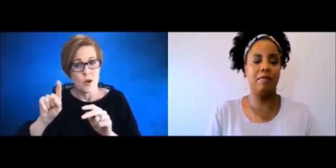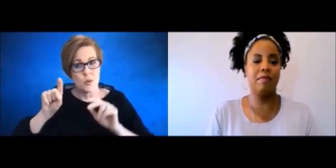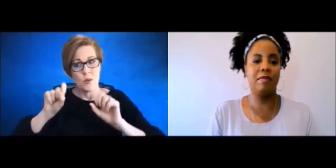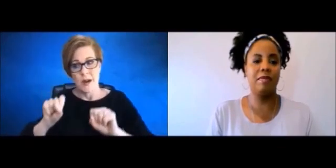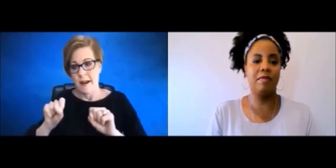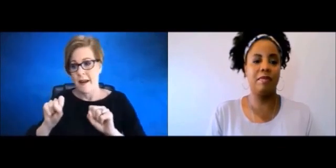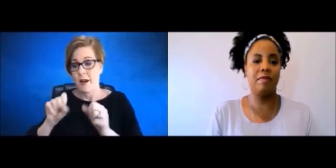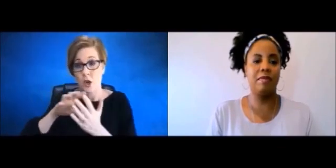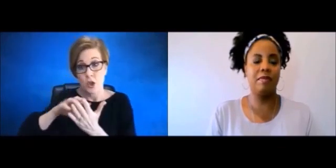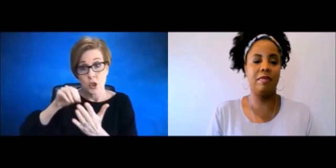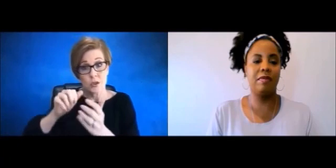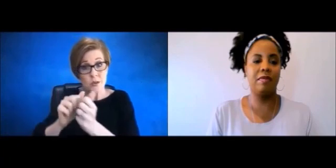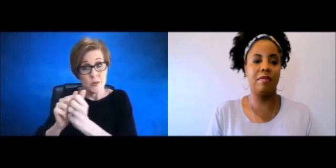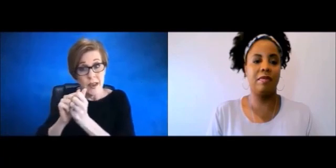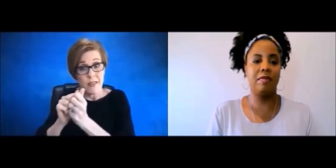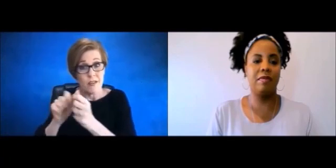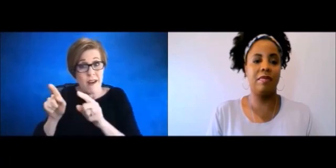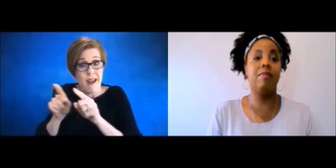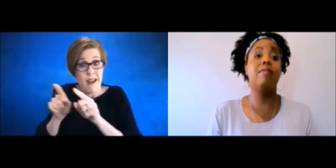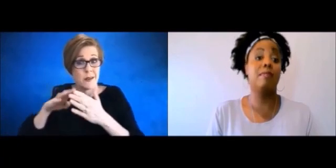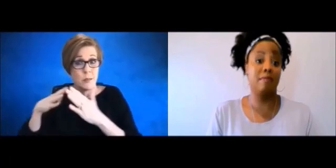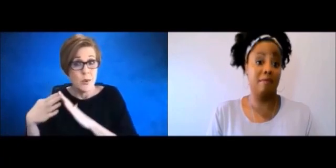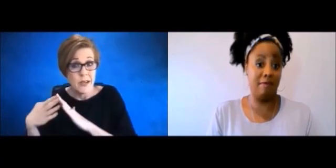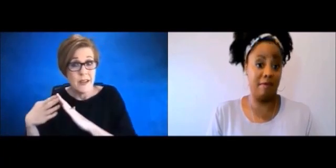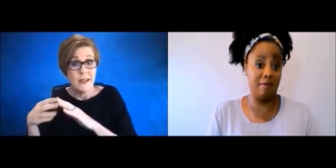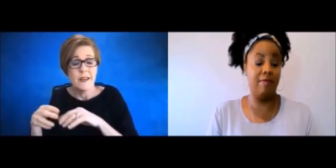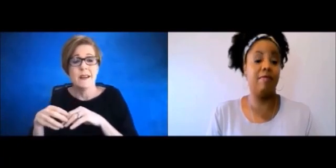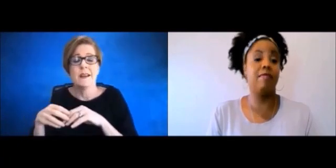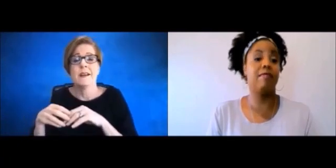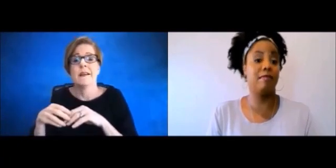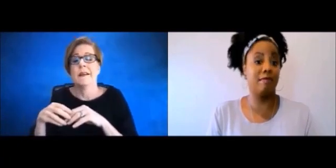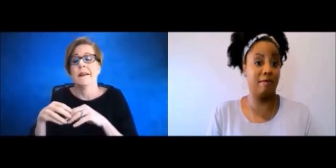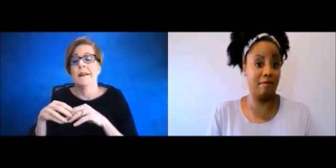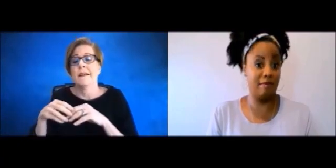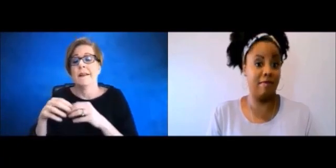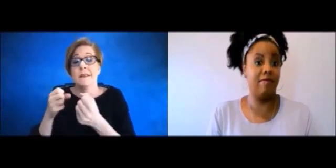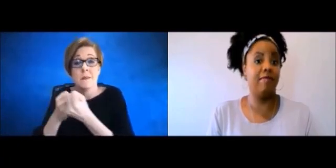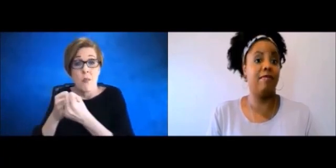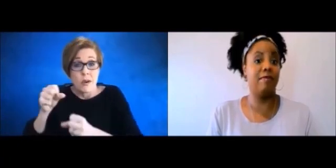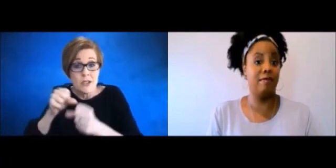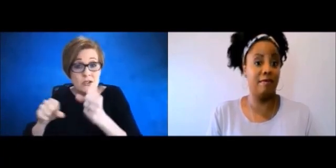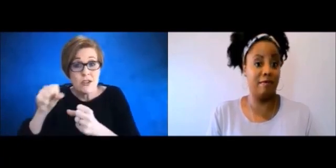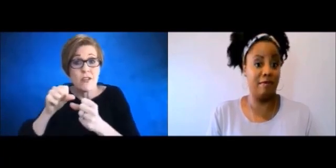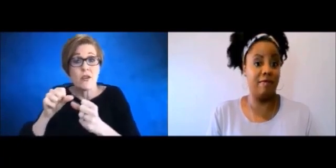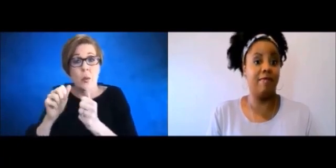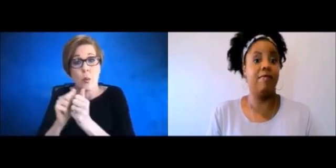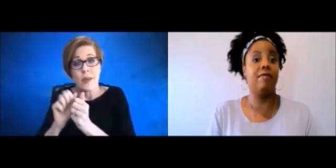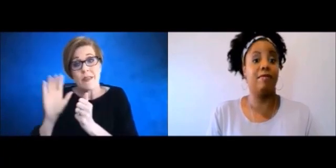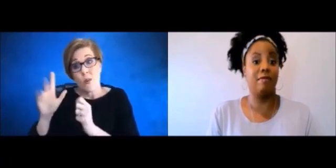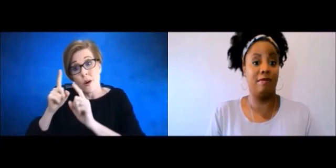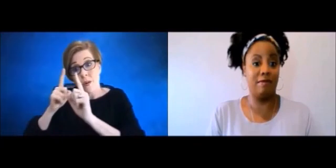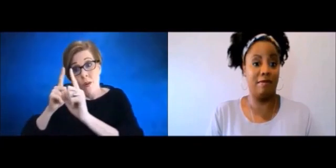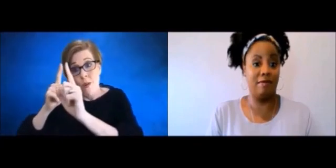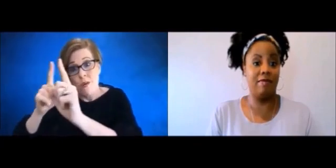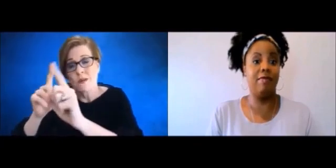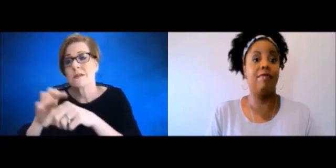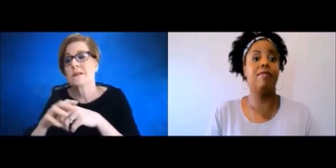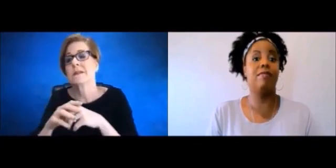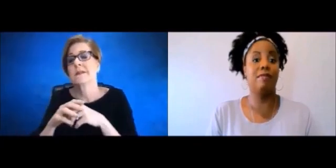Look for opportunities where you can learn together as a community, where you can support one another with your